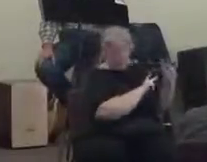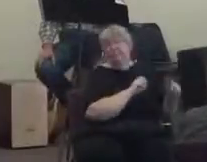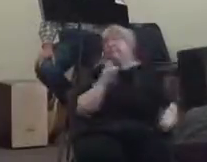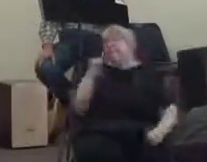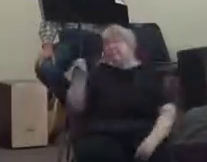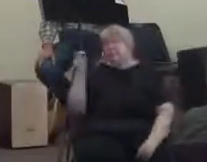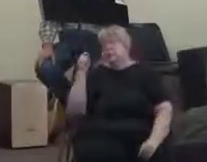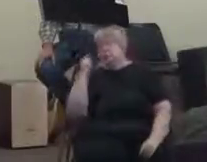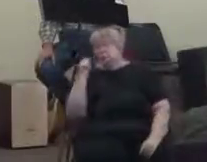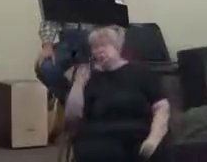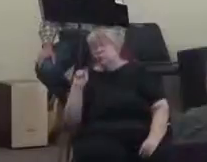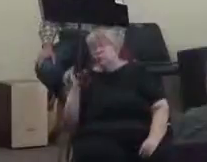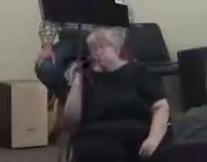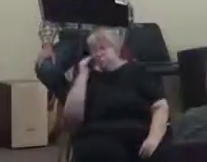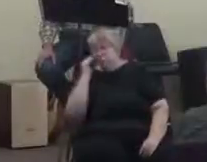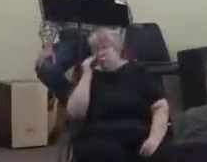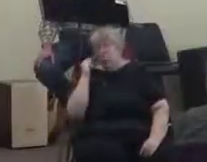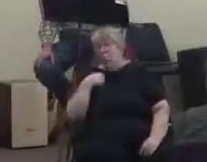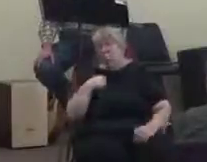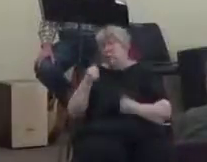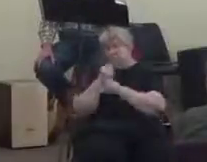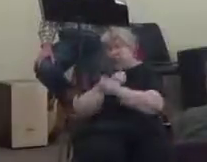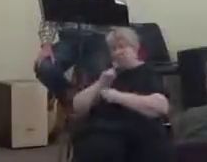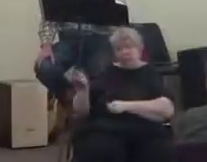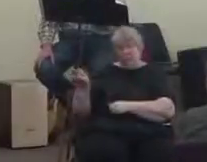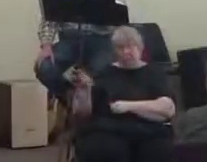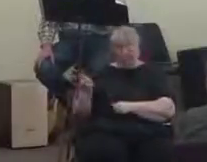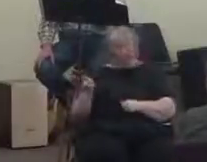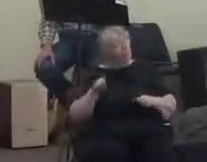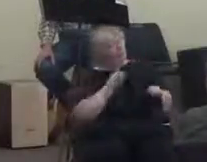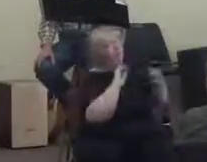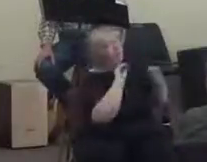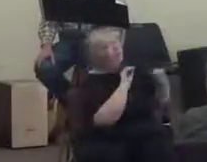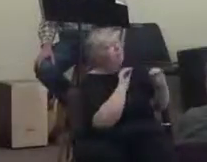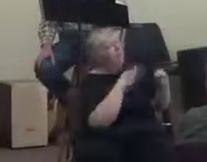you. Jesus said, feed my lambs.